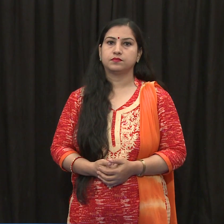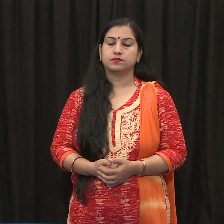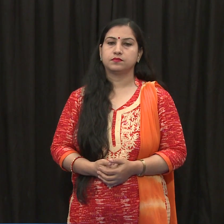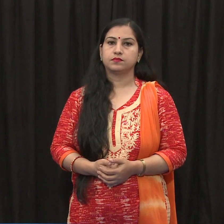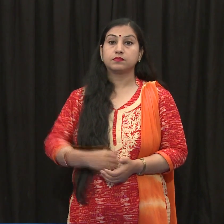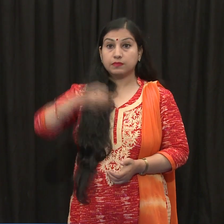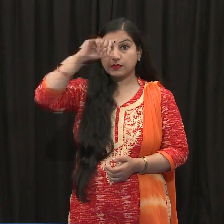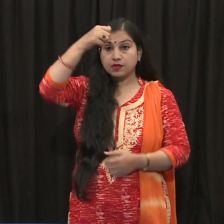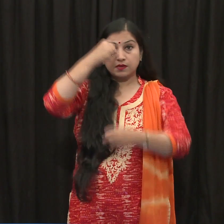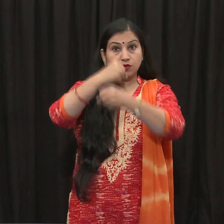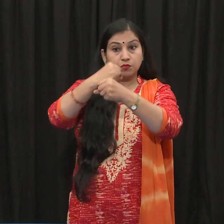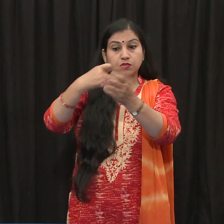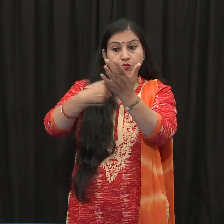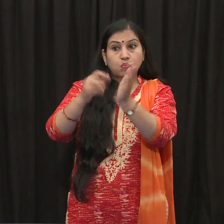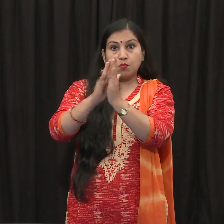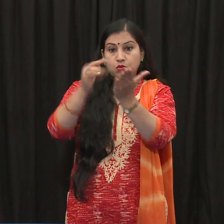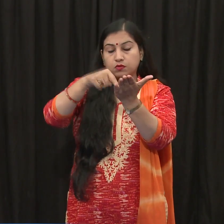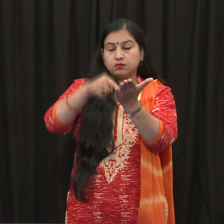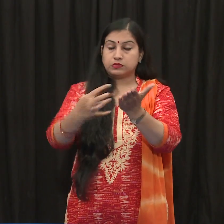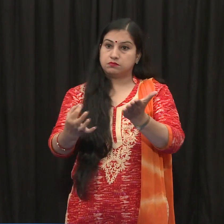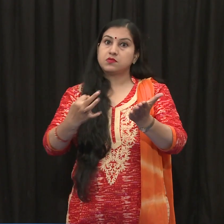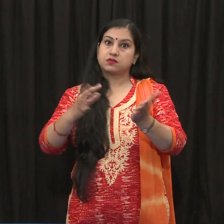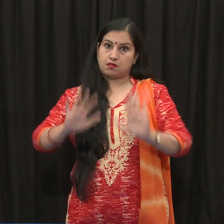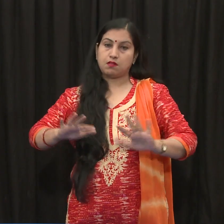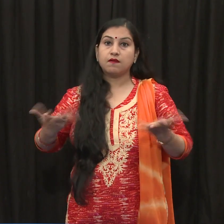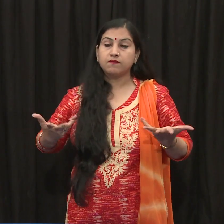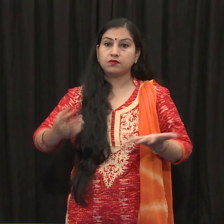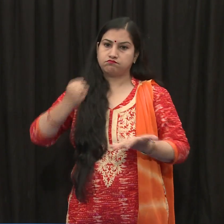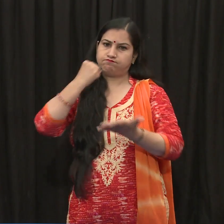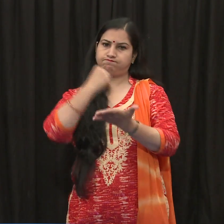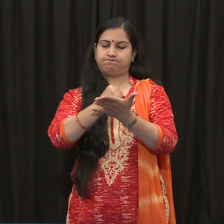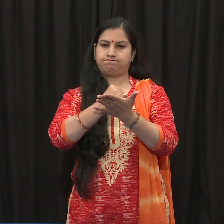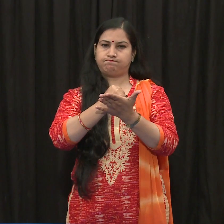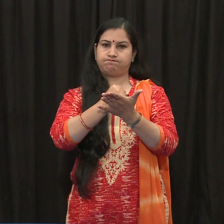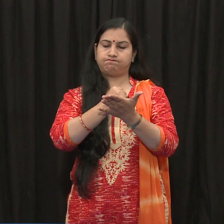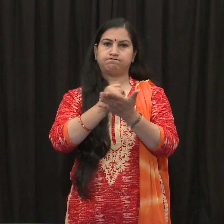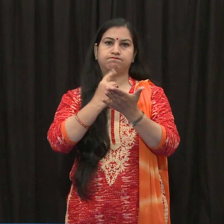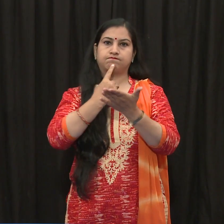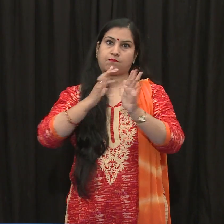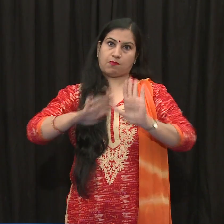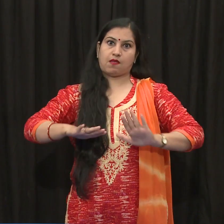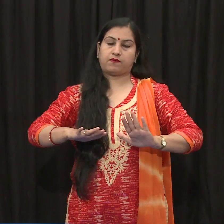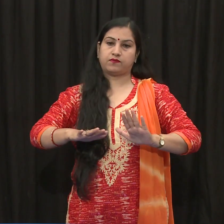Indian Constitution is a unique blend of rigidity and flexibility.